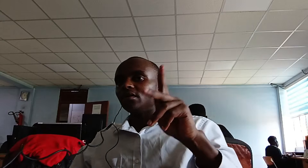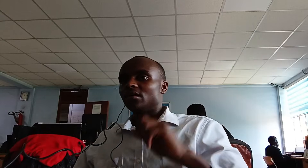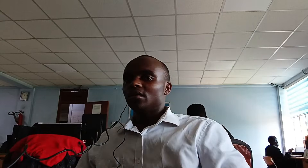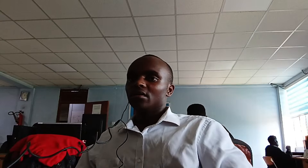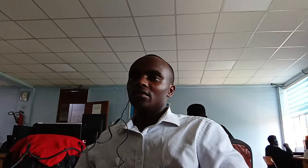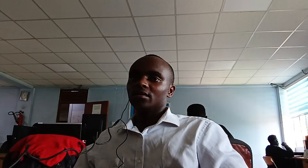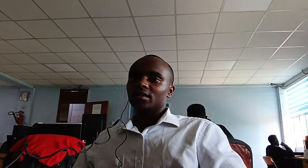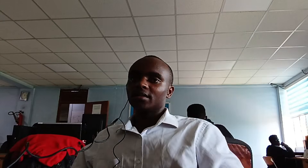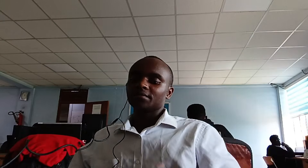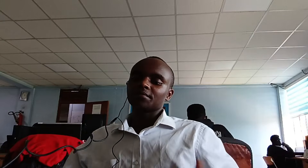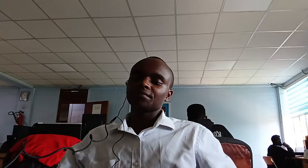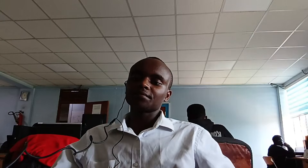Okay,